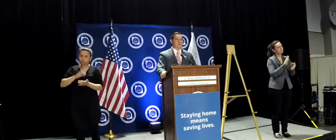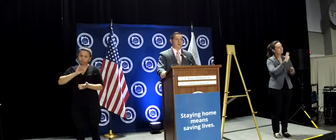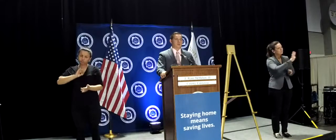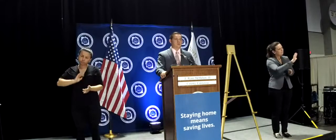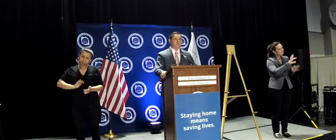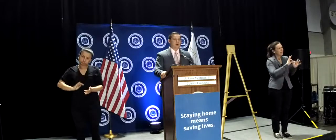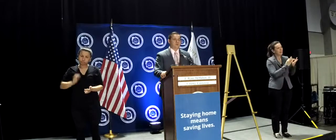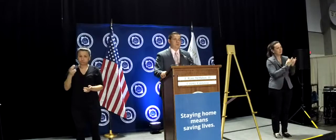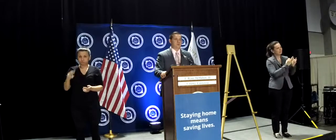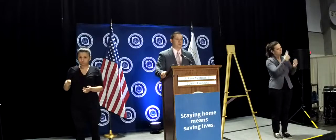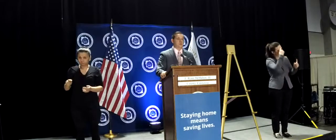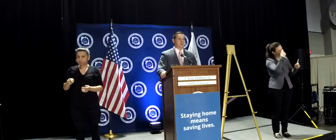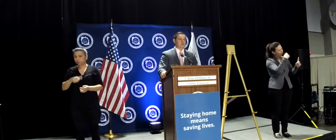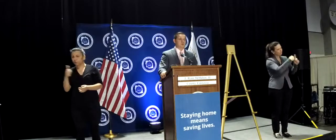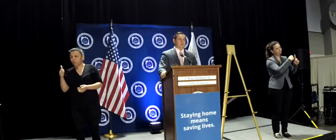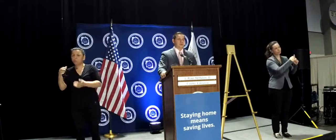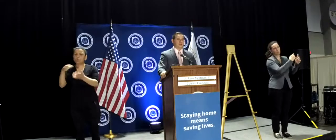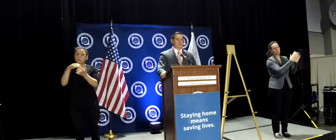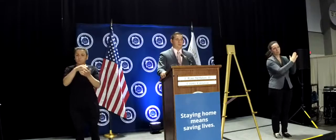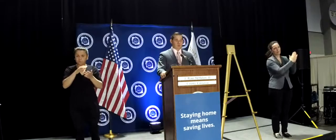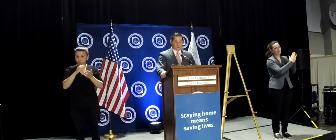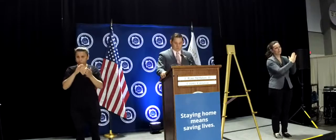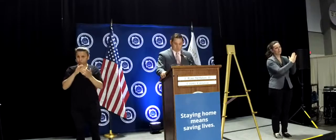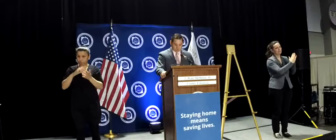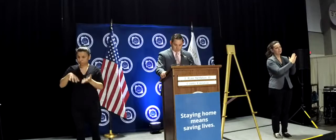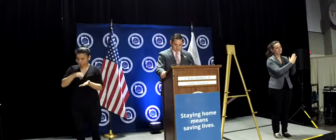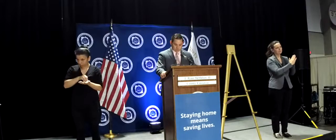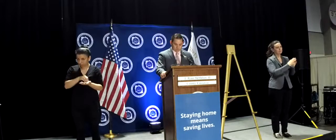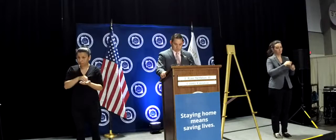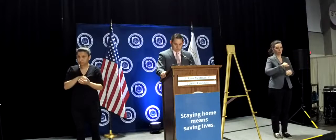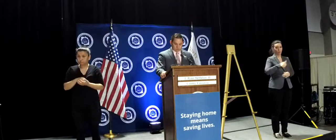members of our community that we've lost over the last few weeks.